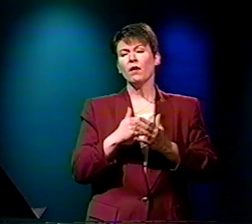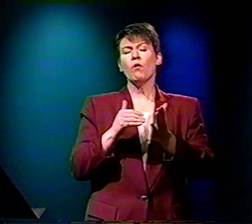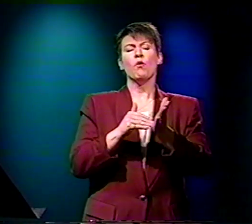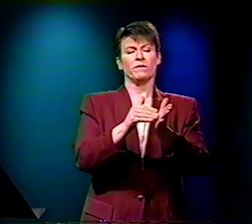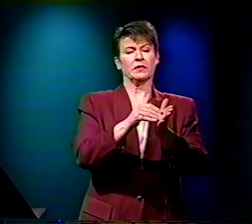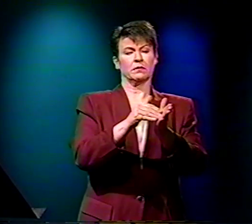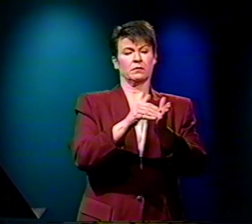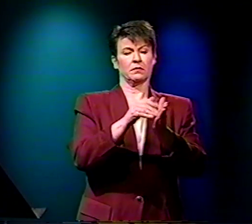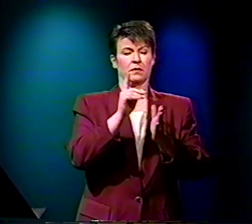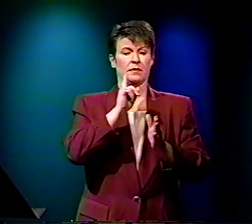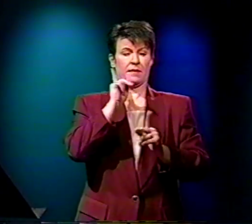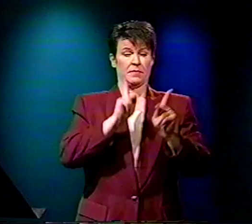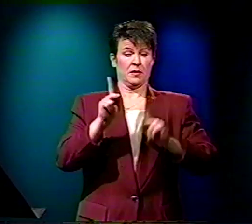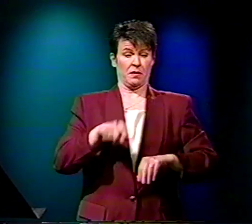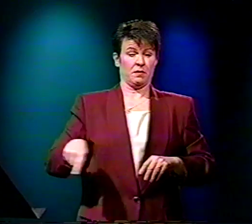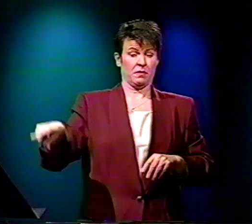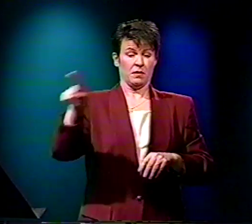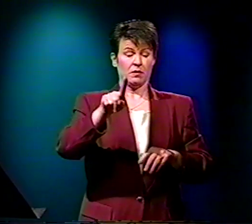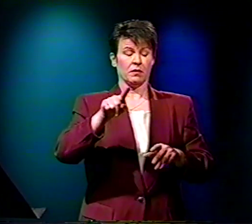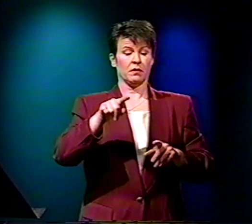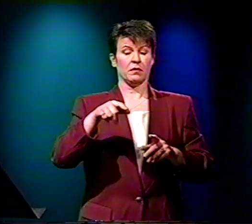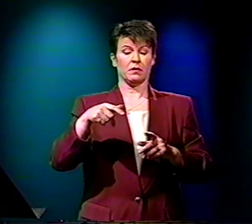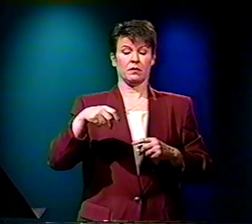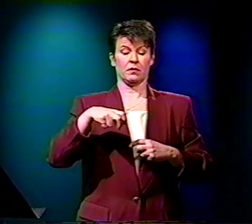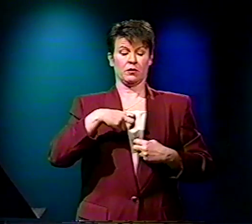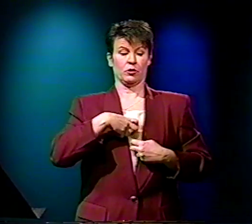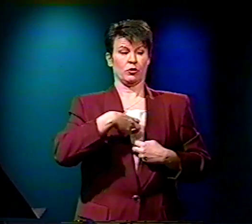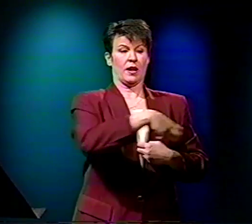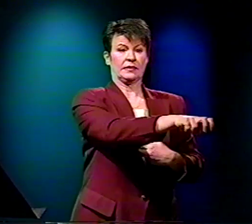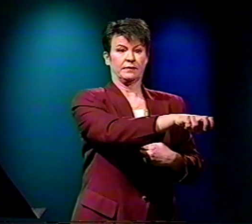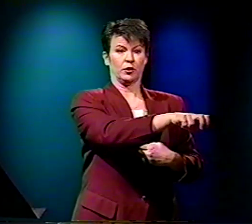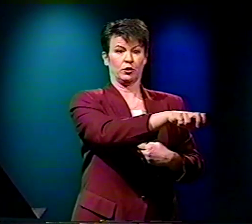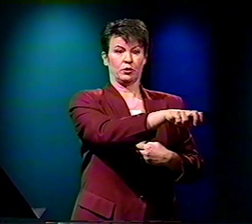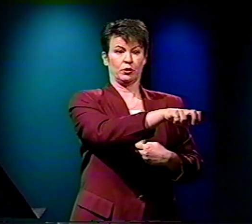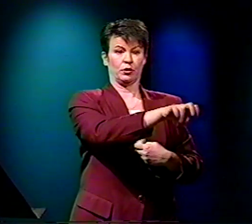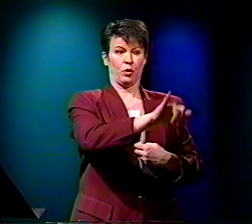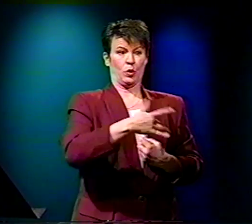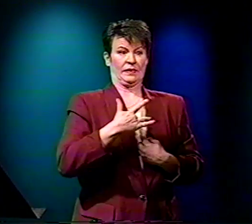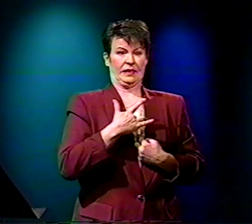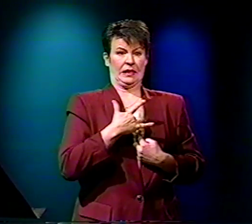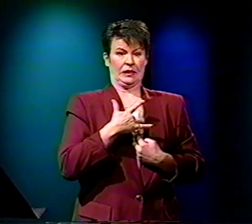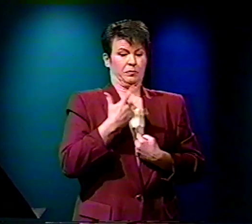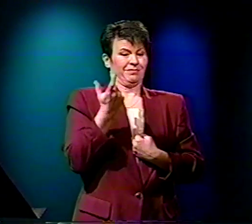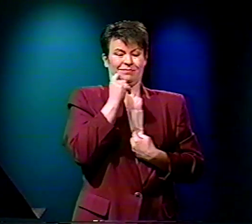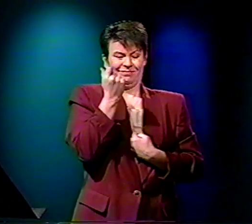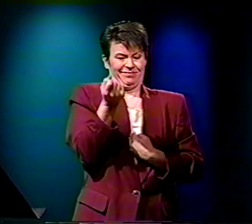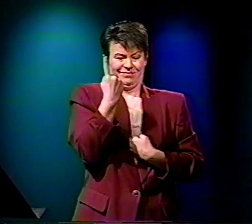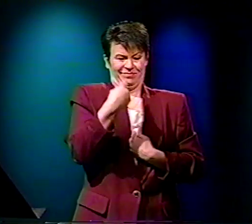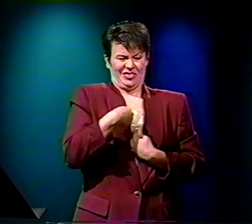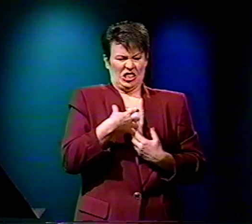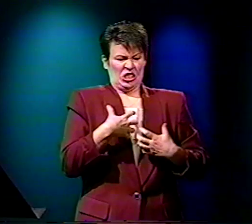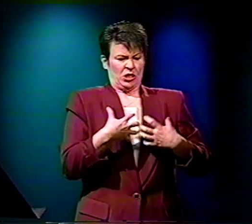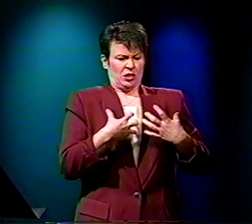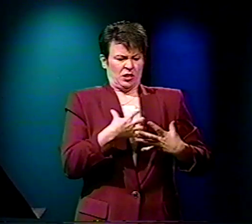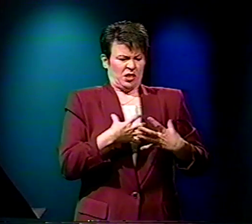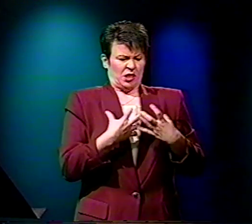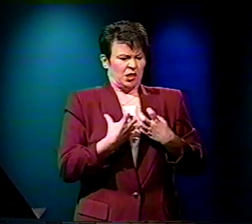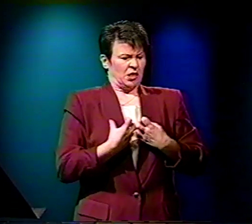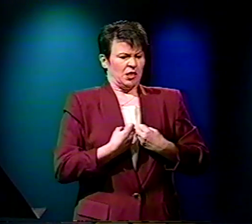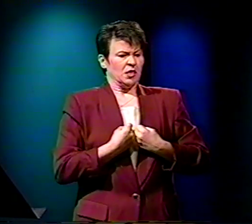interpreter services. And oftentimes, deaf people will transfer those feelings because they don't even understand the feelings that